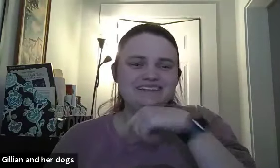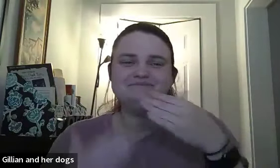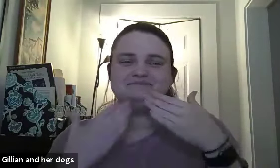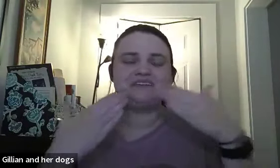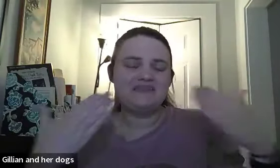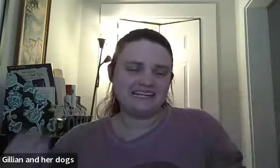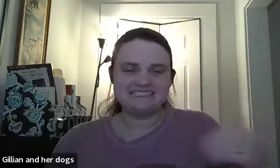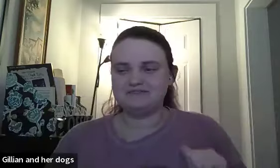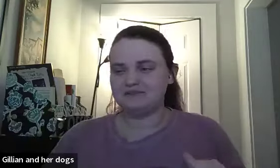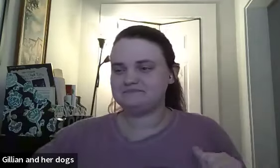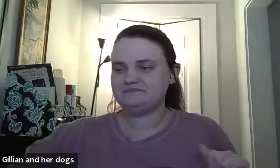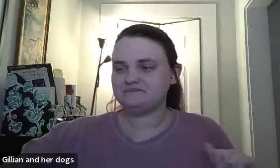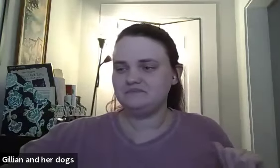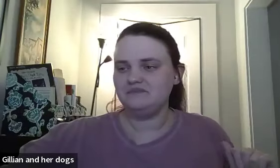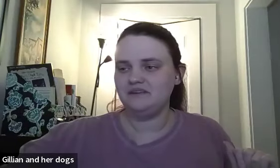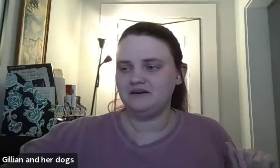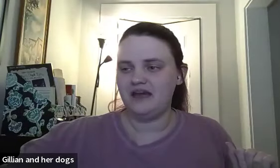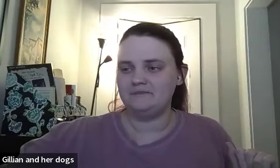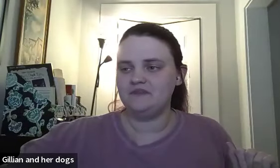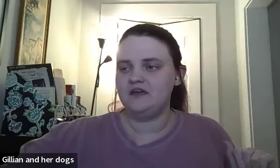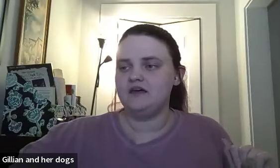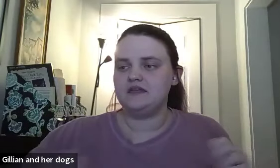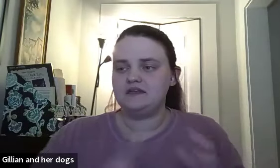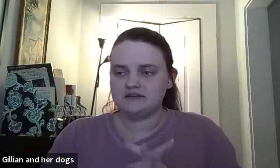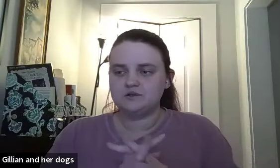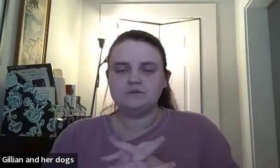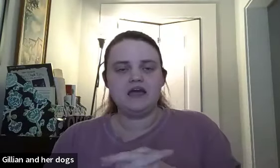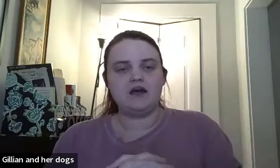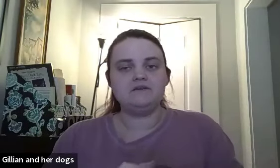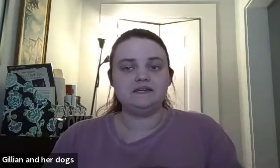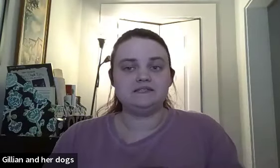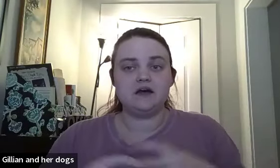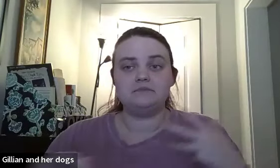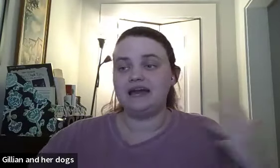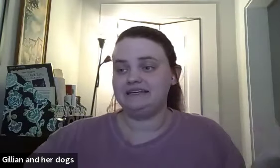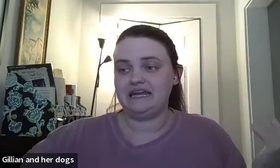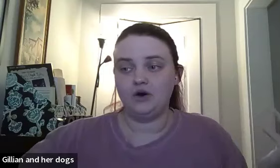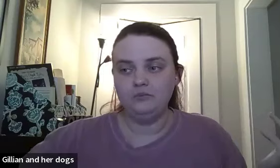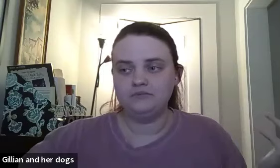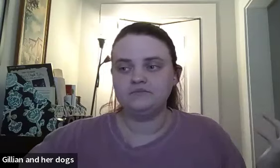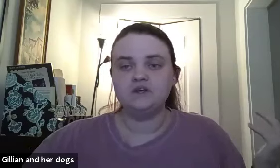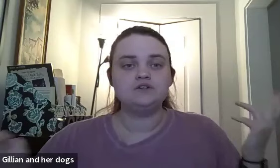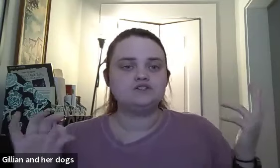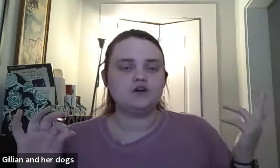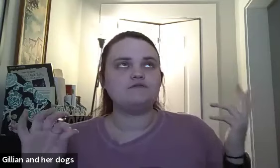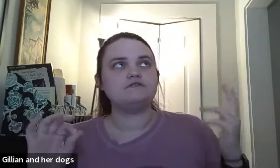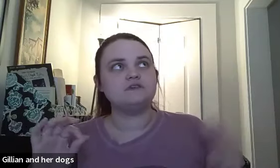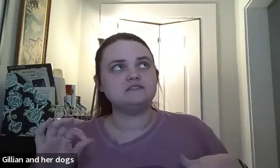one. Thanksgiving. Okay. The next one we have is I need help. So for this